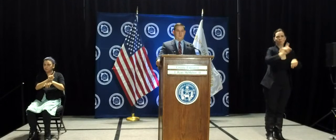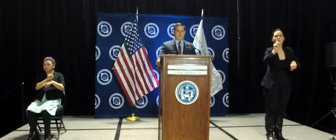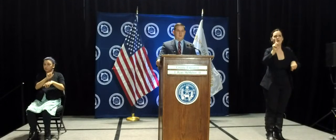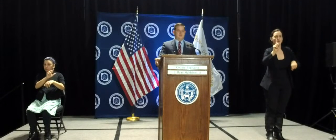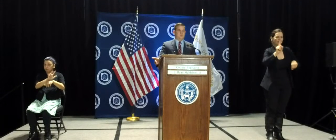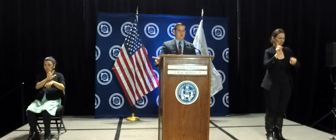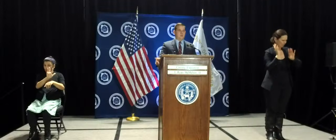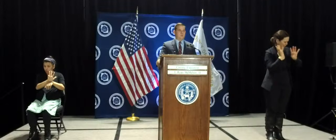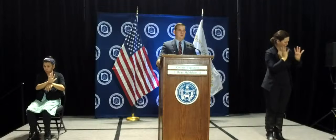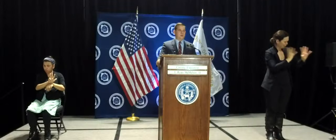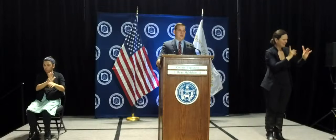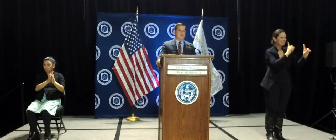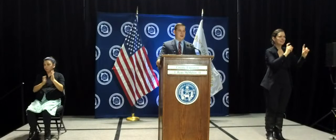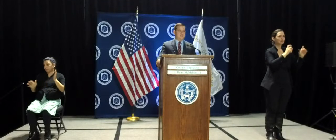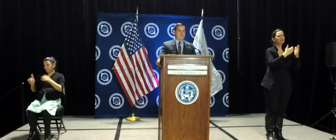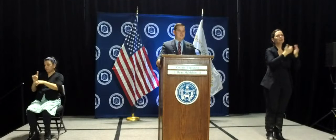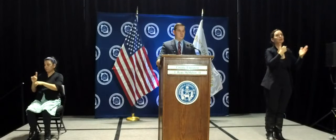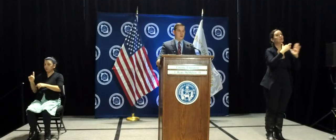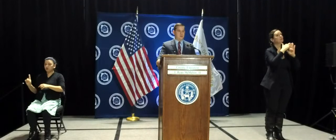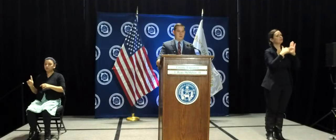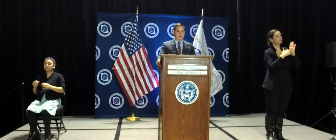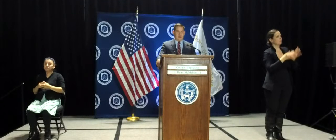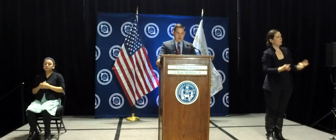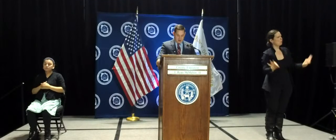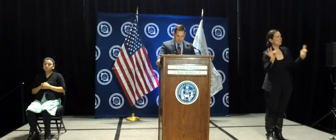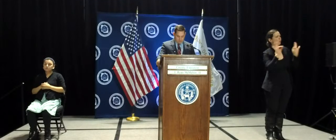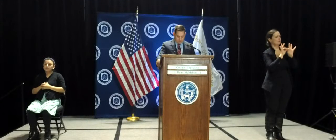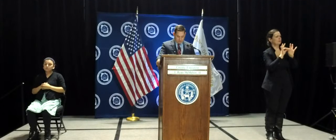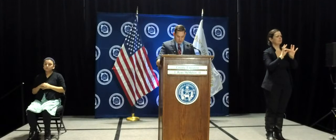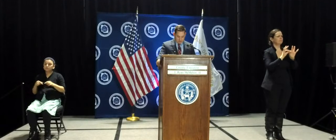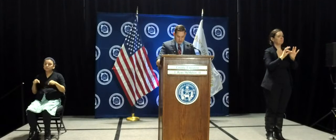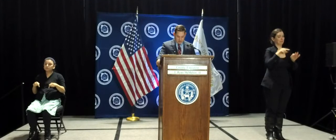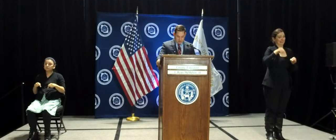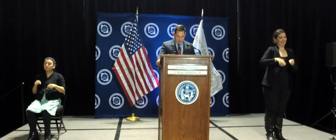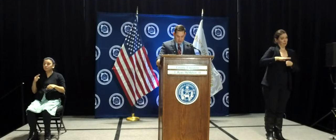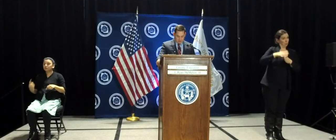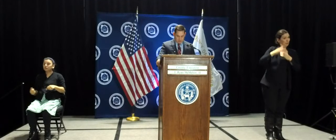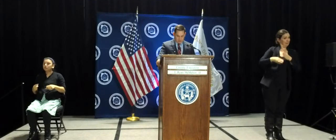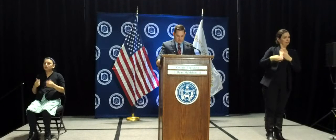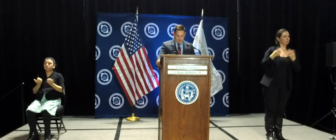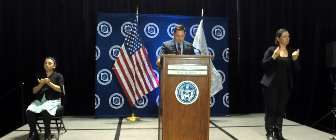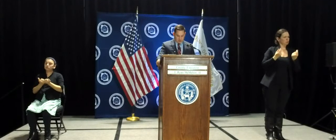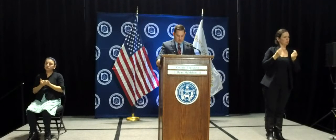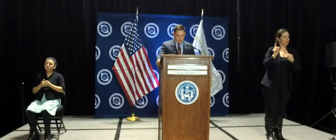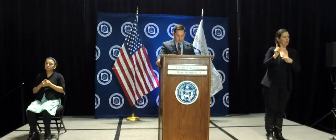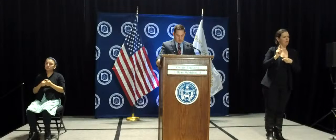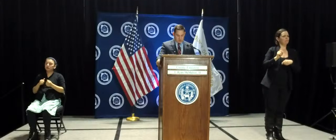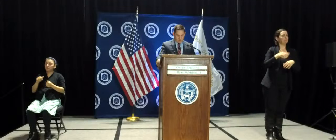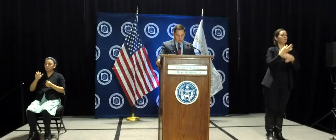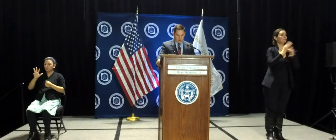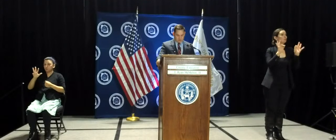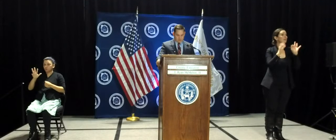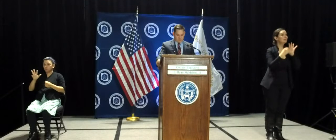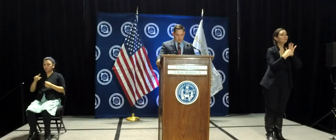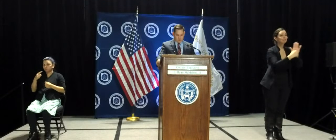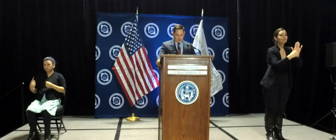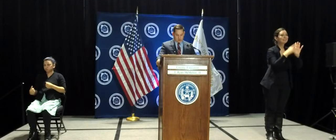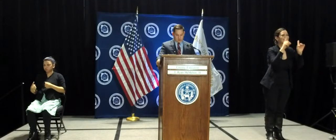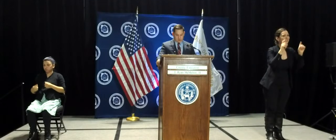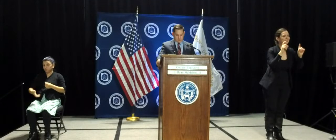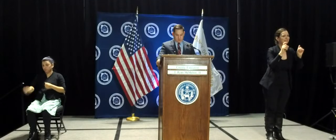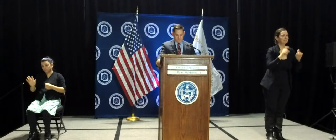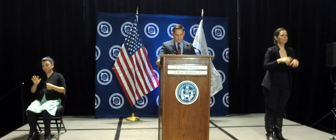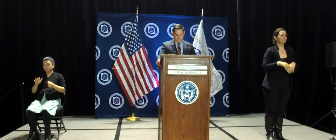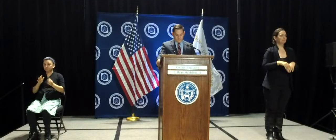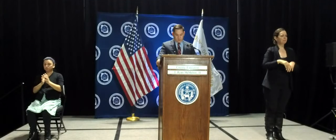12th. This weekend, we'll be doing it on the 19th as well. But in Essentia Health, 1050 West